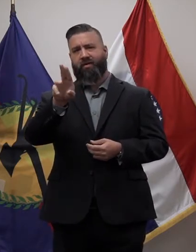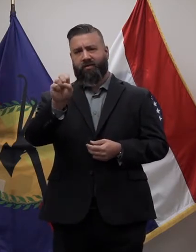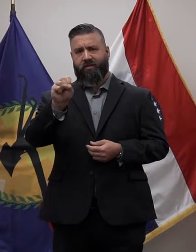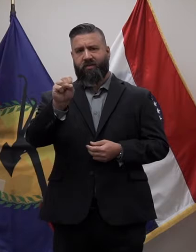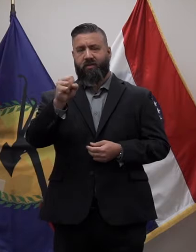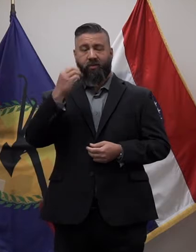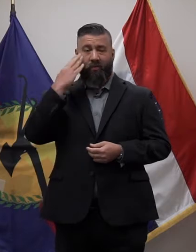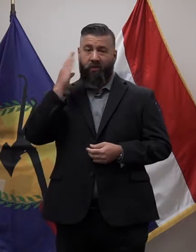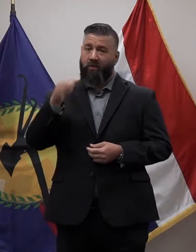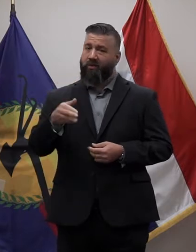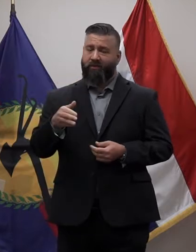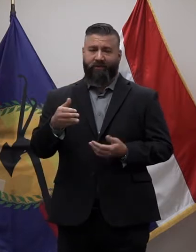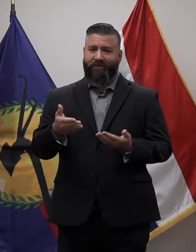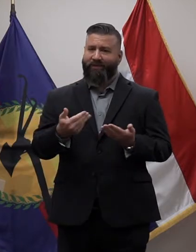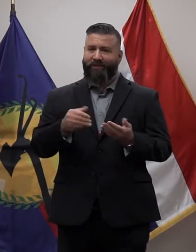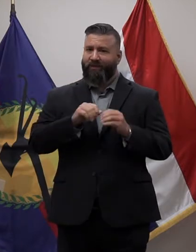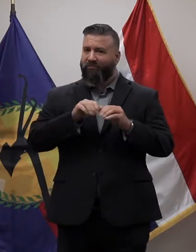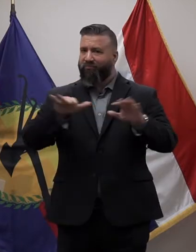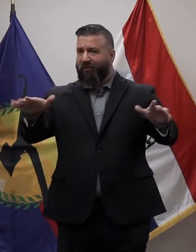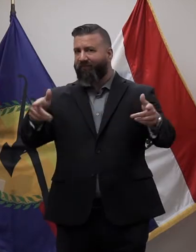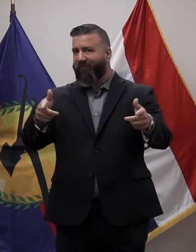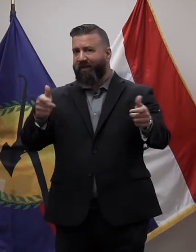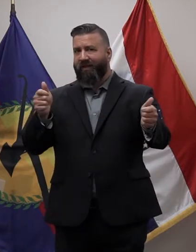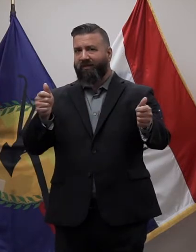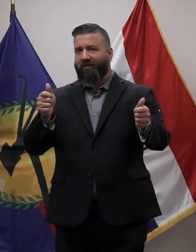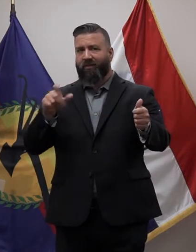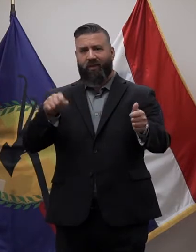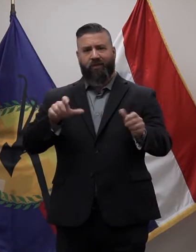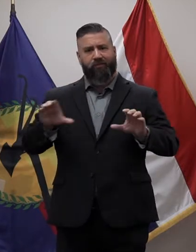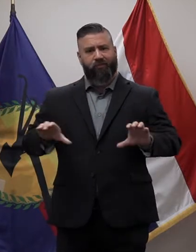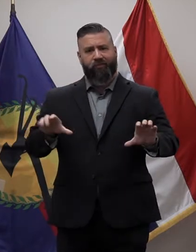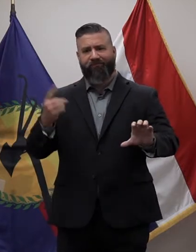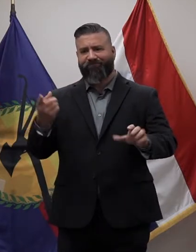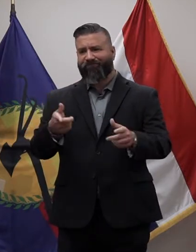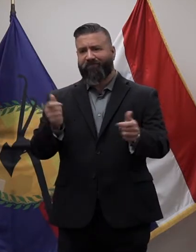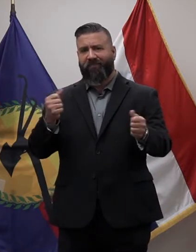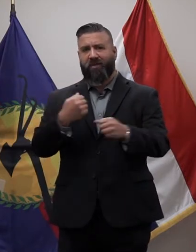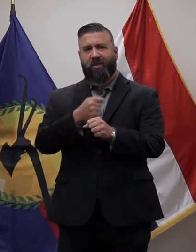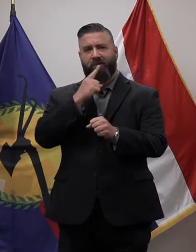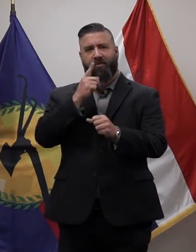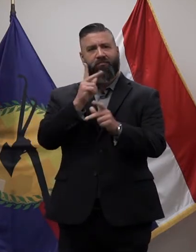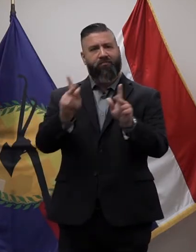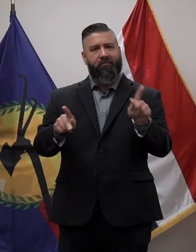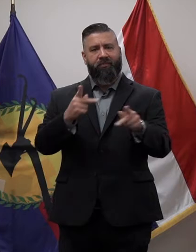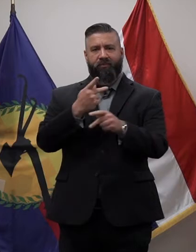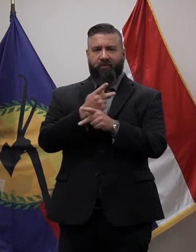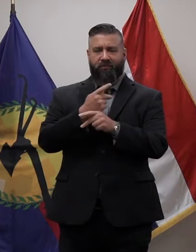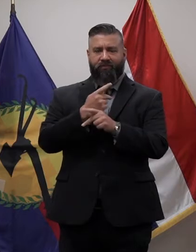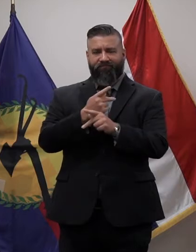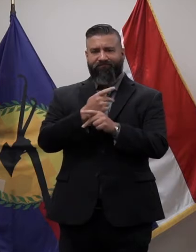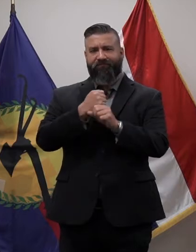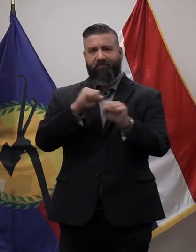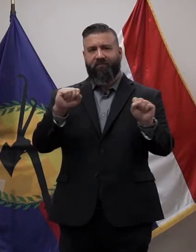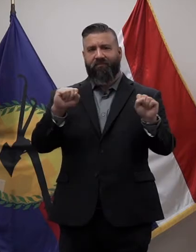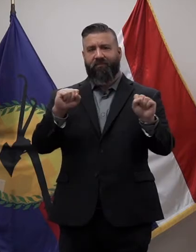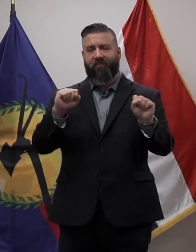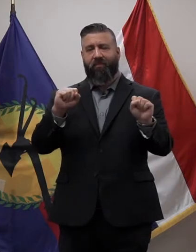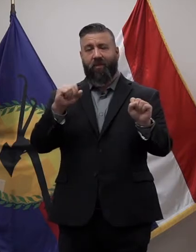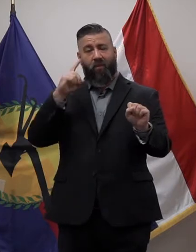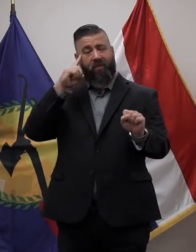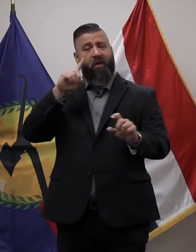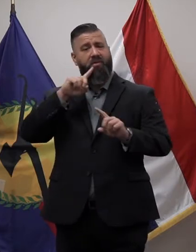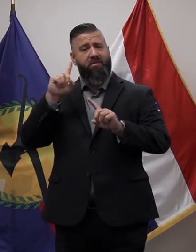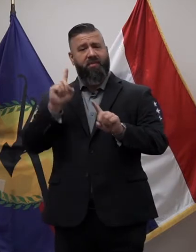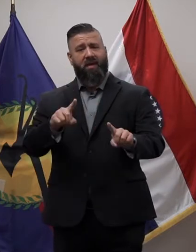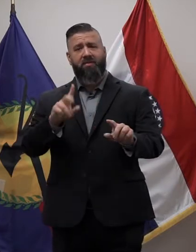We knew it was deadly, that it was spreading fast, and that we had to act quickly to keep everyone safe. We thought such a response would be one